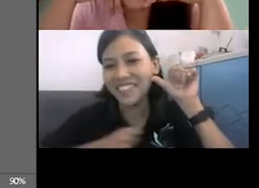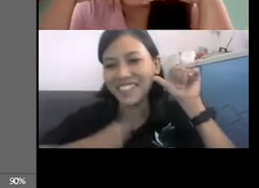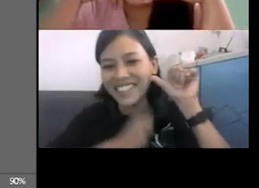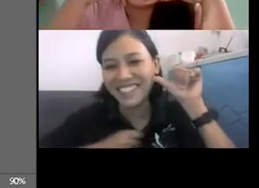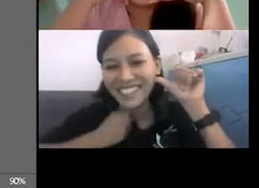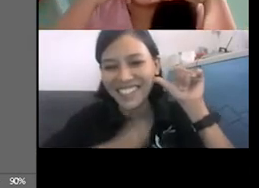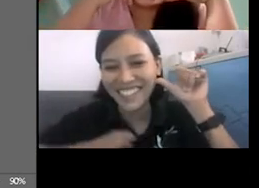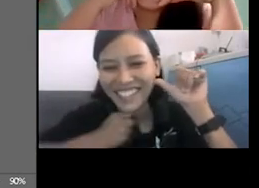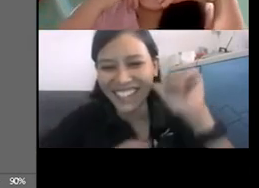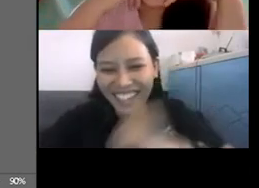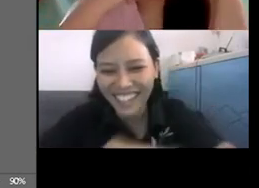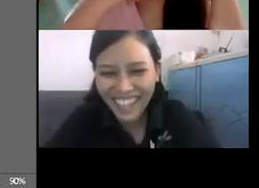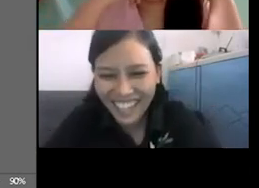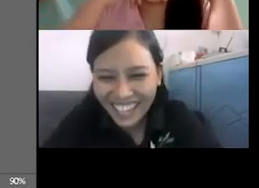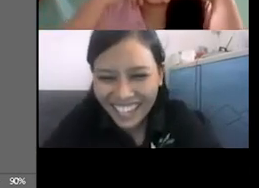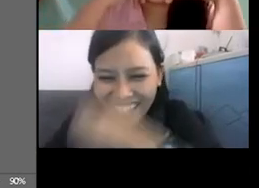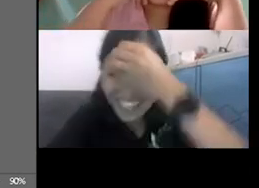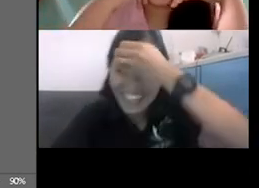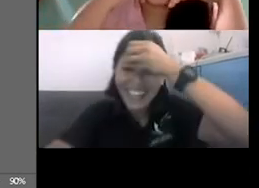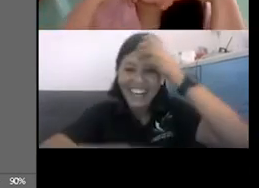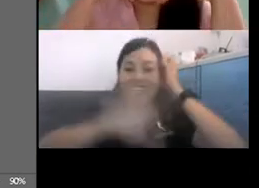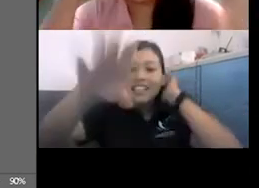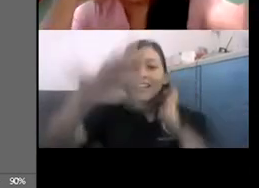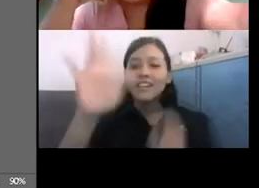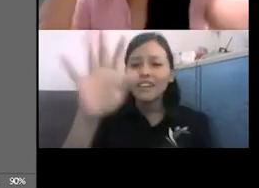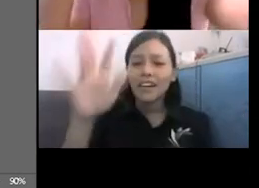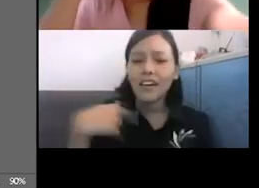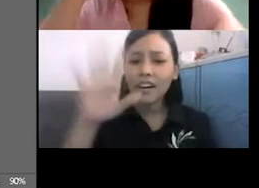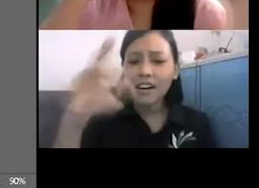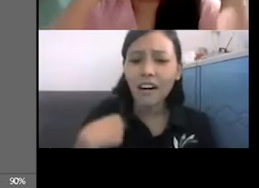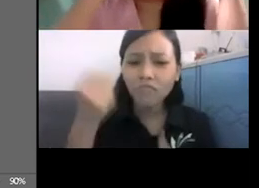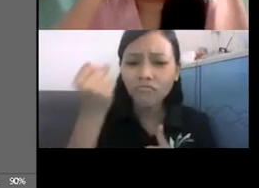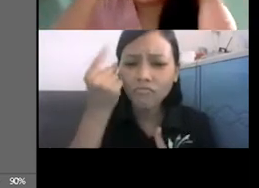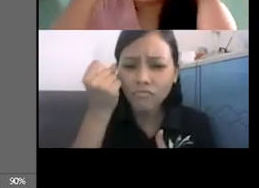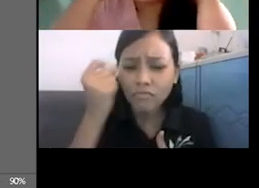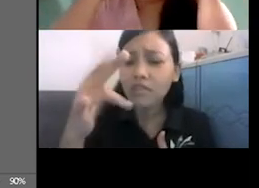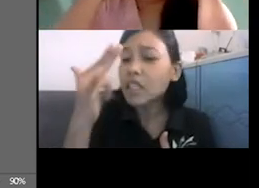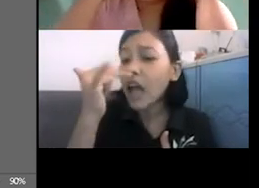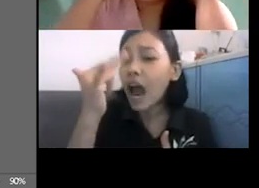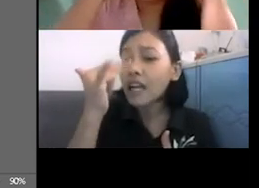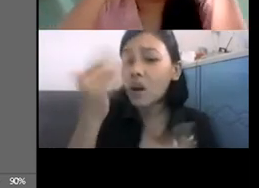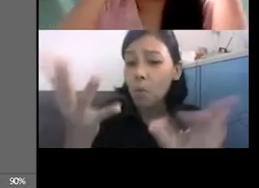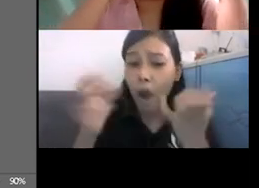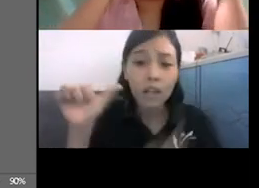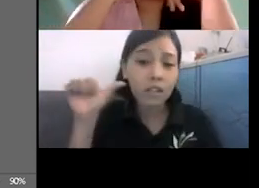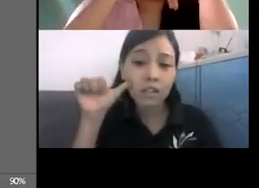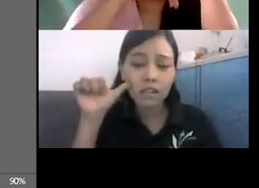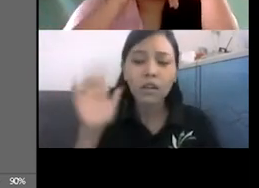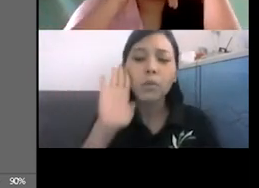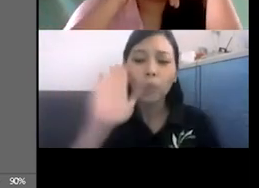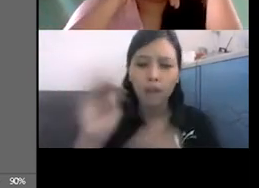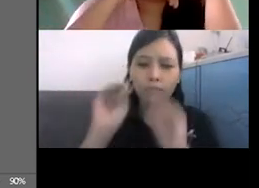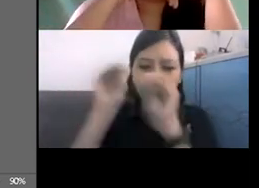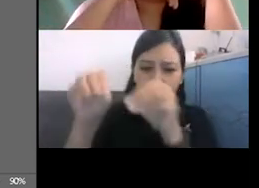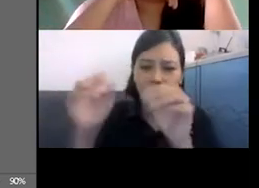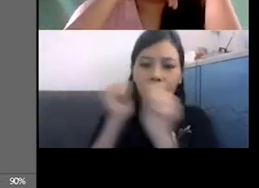who think it's this. It's not this. All right. So I understand